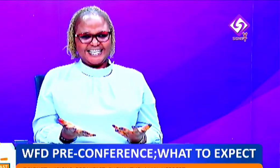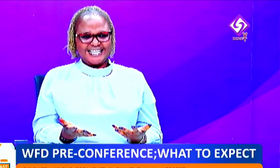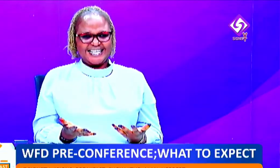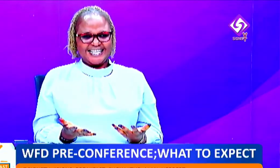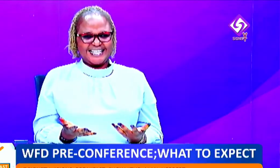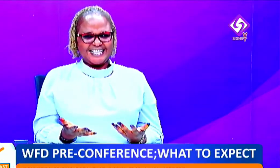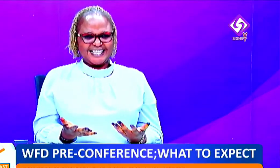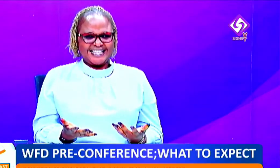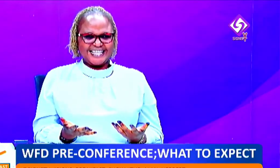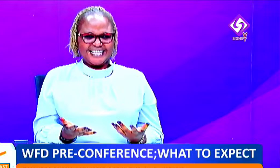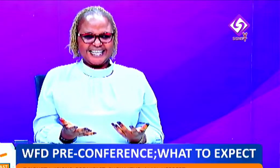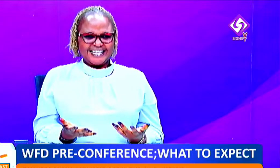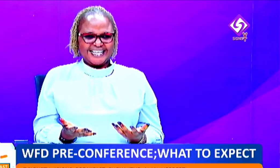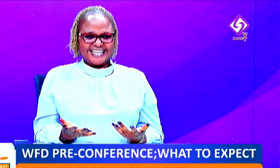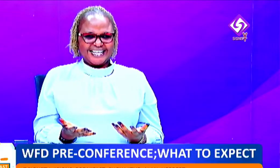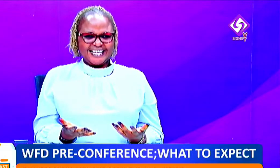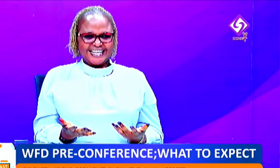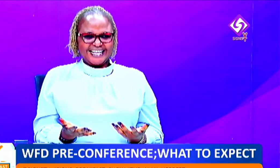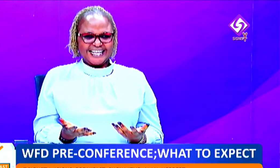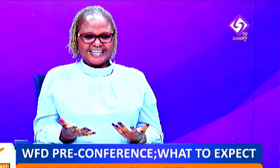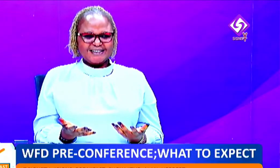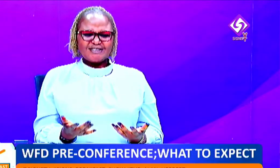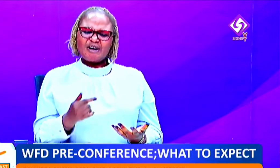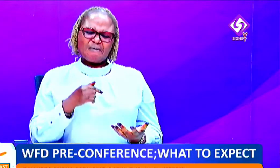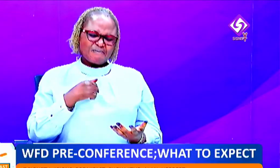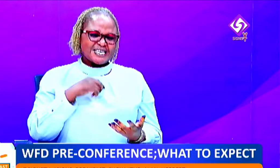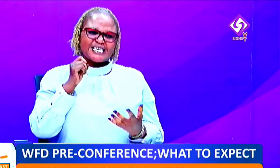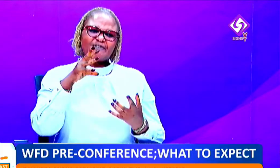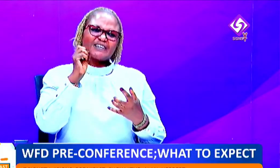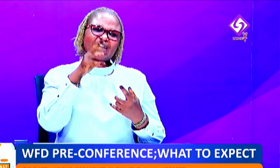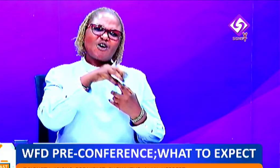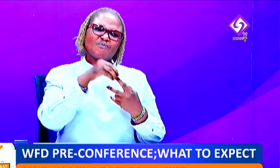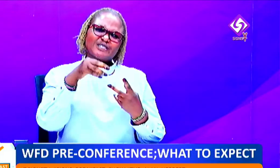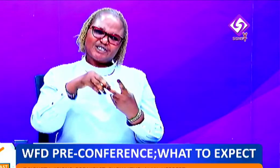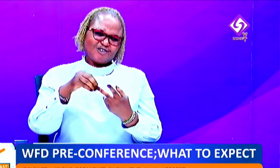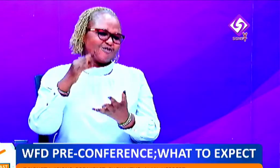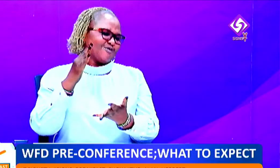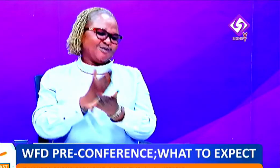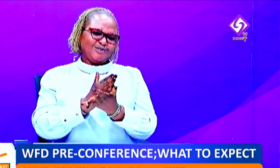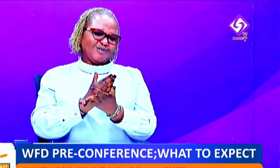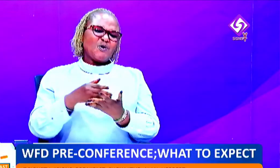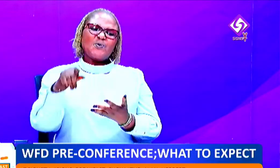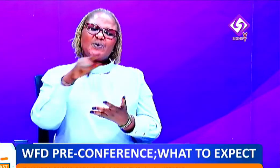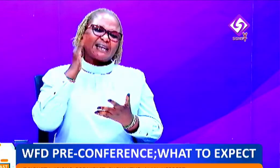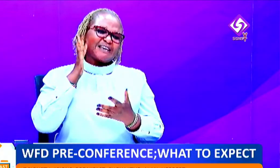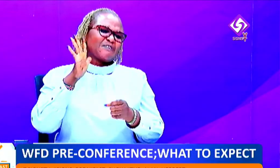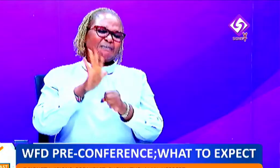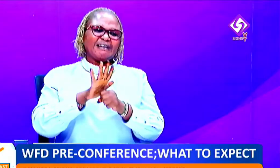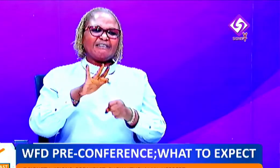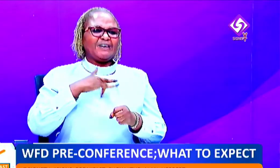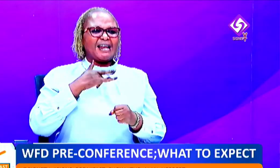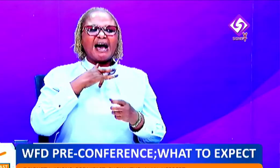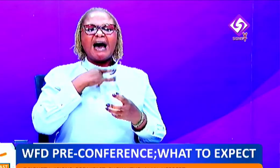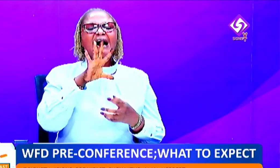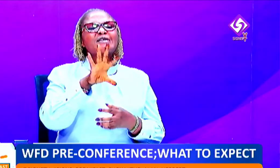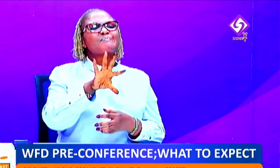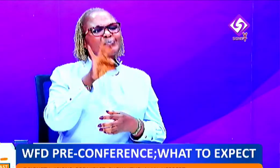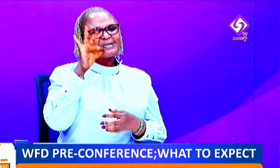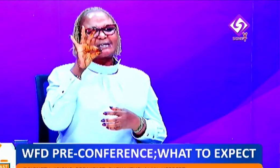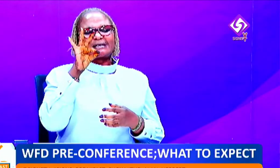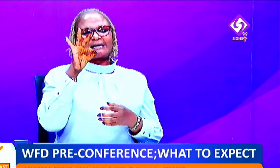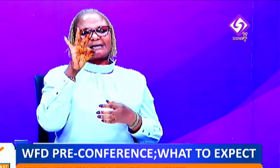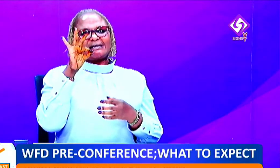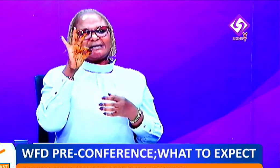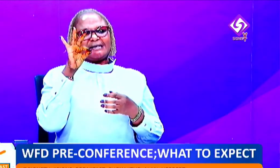do this? That's a question we are asking ourselves. Yes, so for me as Aska, if I had an option, then even most